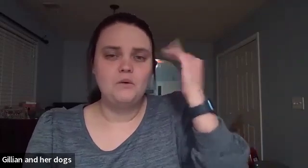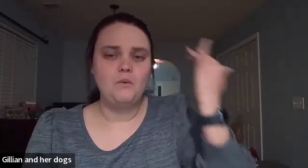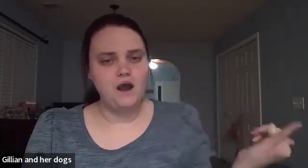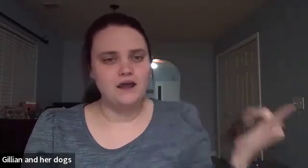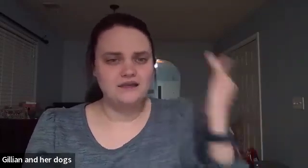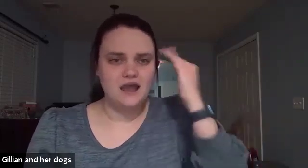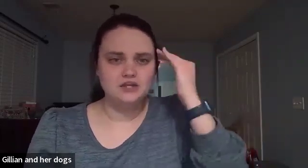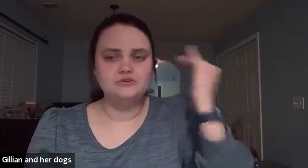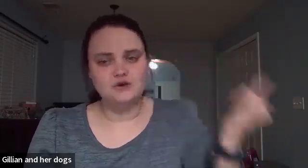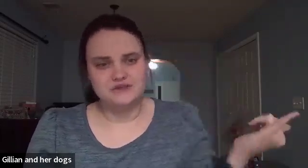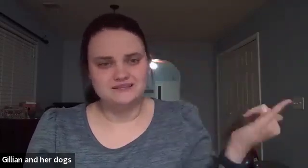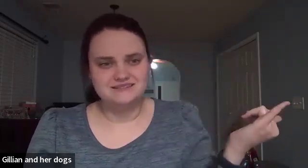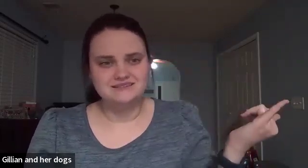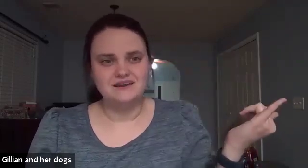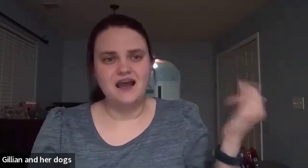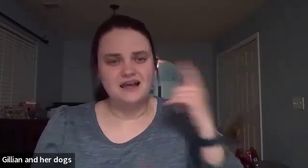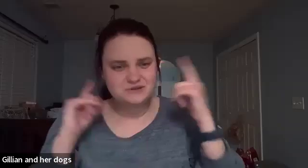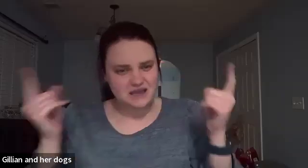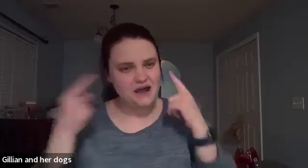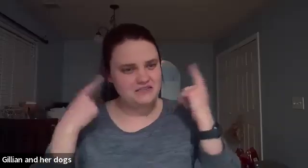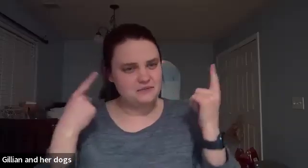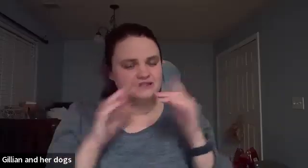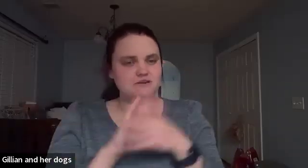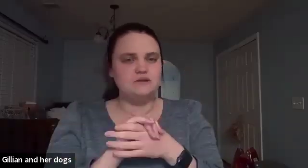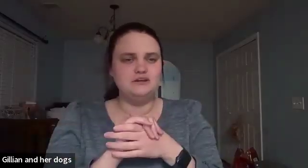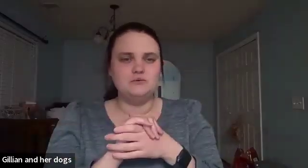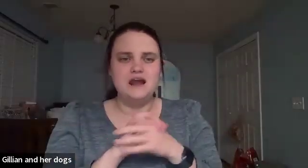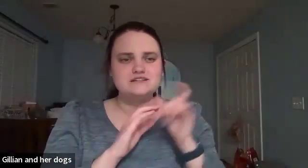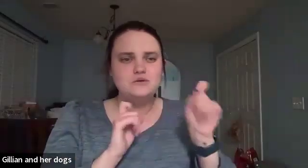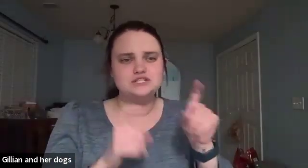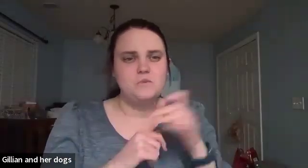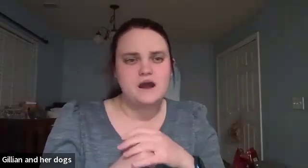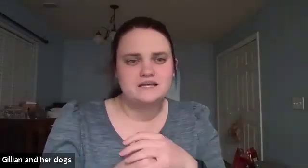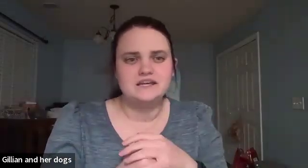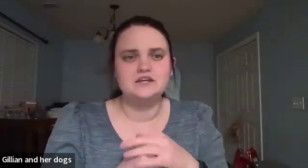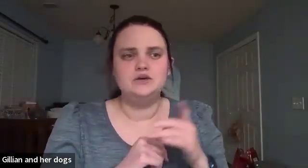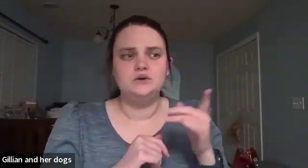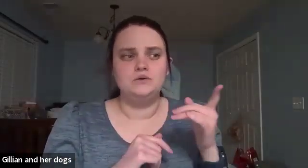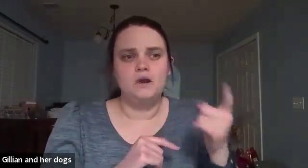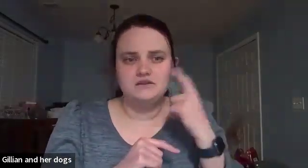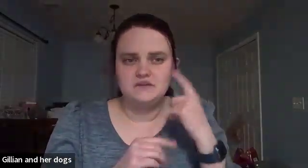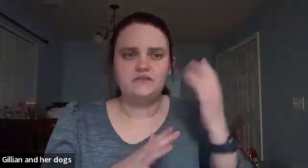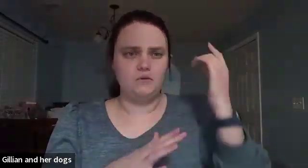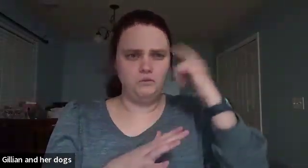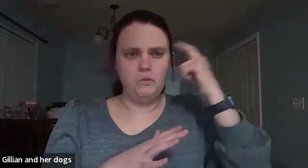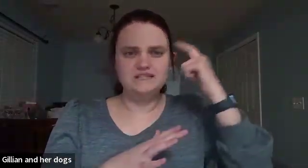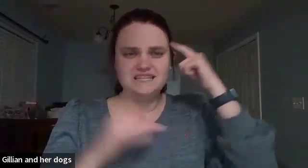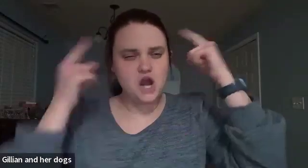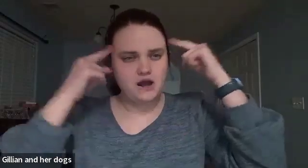no, why? Like, how do you know this? That's always how I think about it. It's like when, we're asking the question why, it's like, why do you think that? What's the